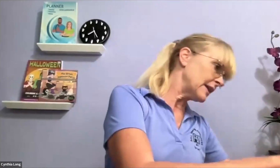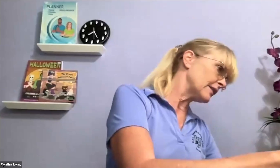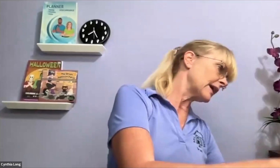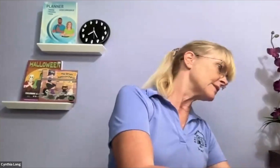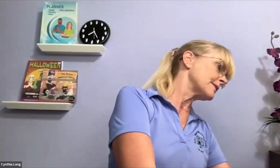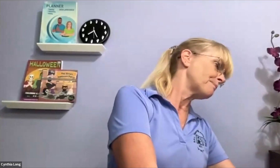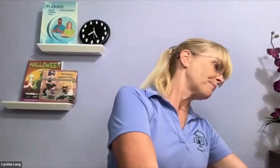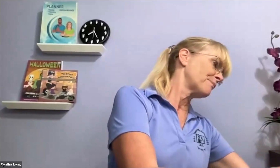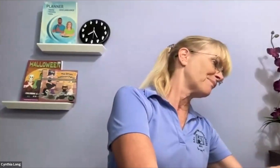here. Yes,